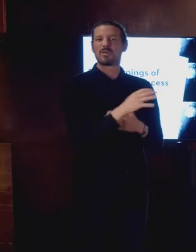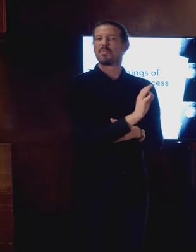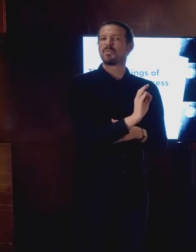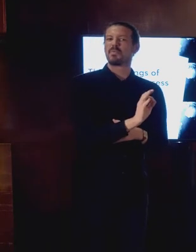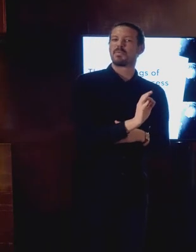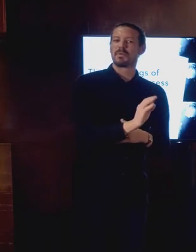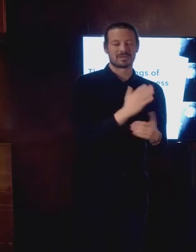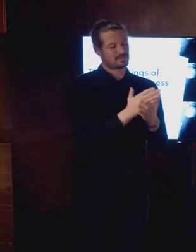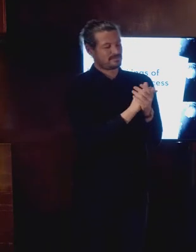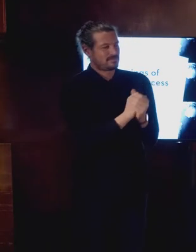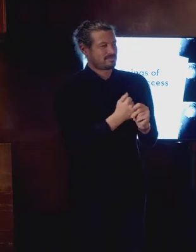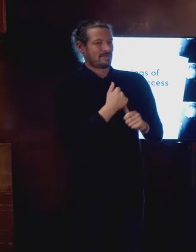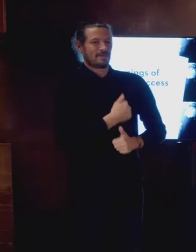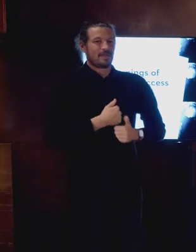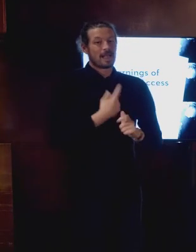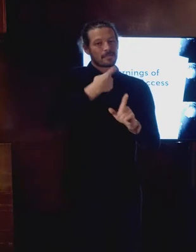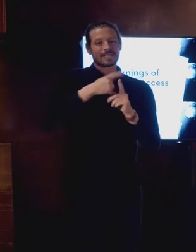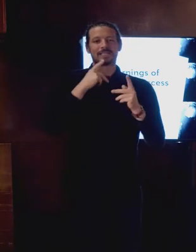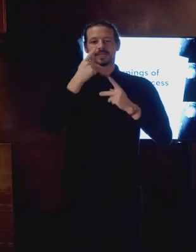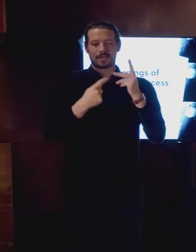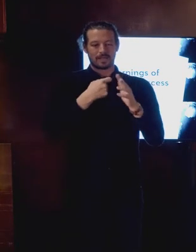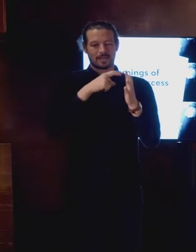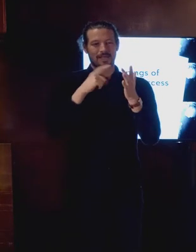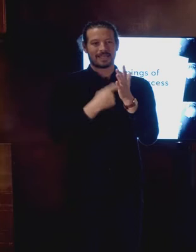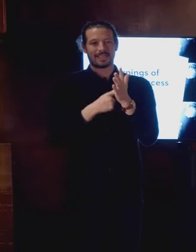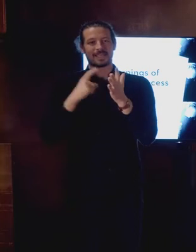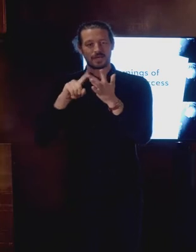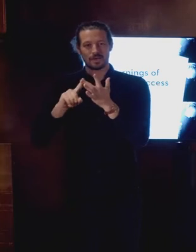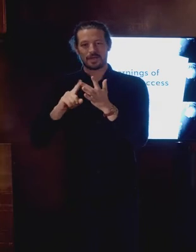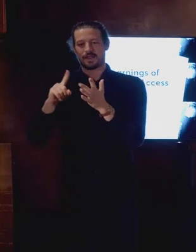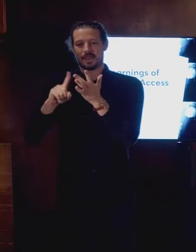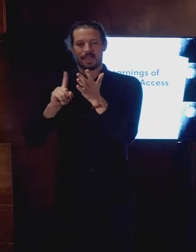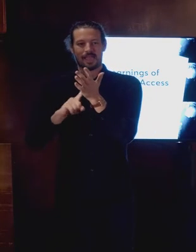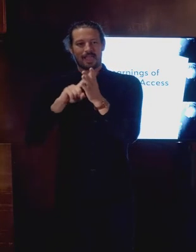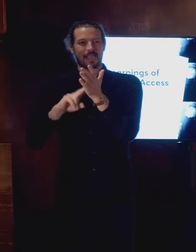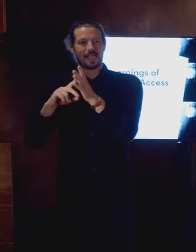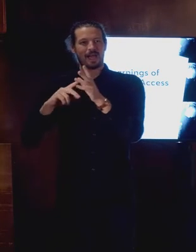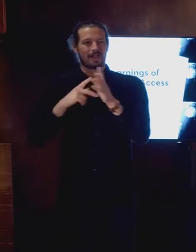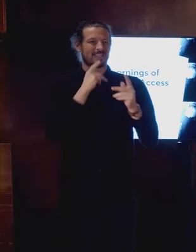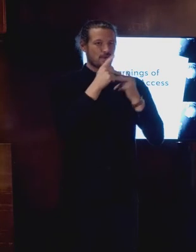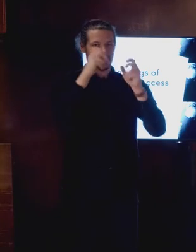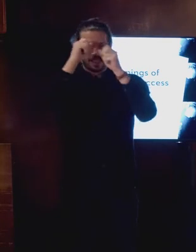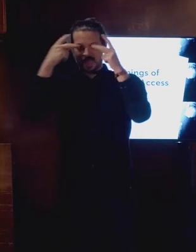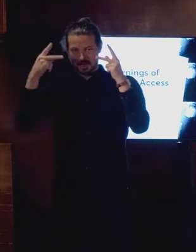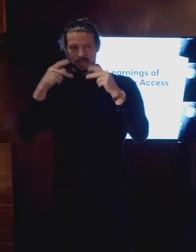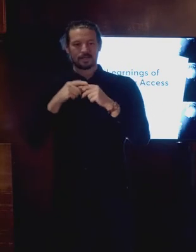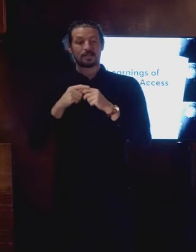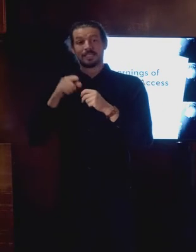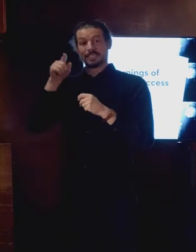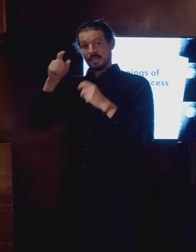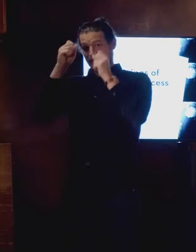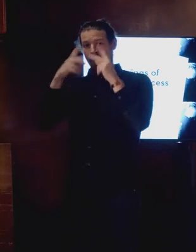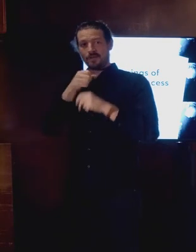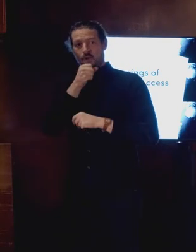It was just such a pleasure to work with her and also with Kiri and Alana Chanel Gelbart. Alana did the